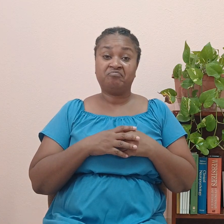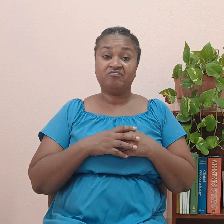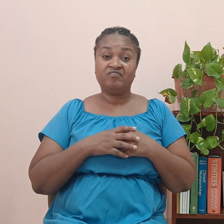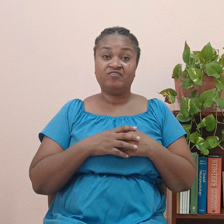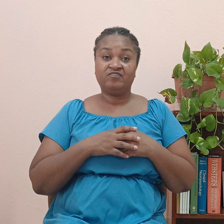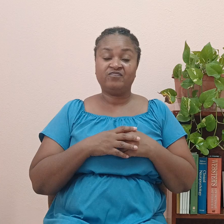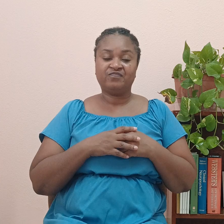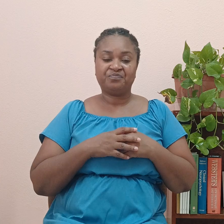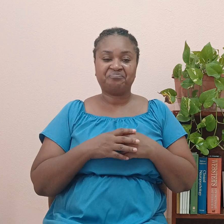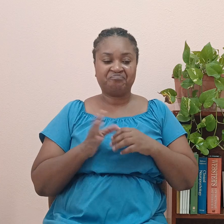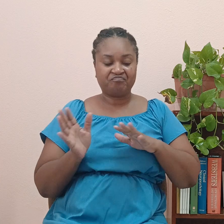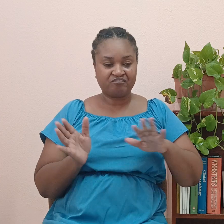Environmental.